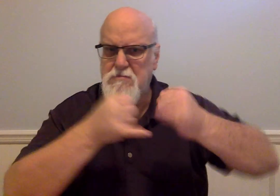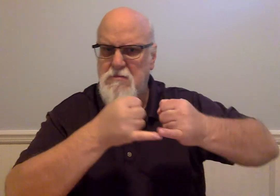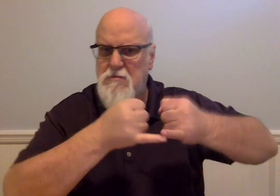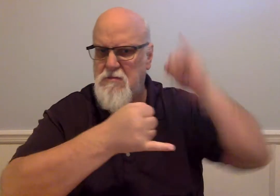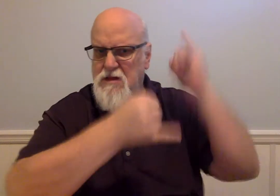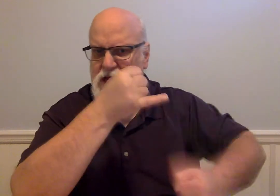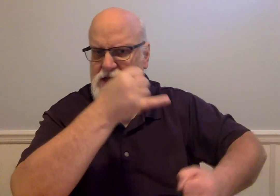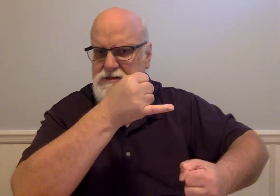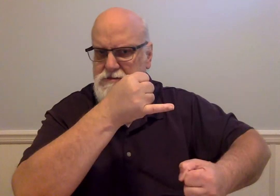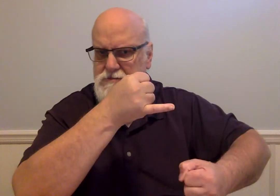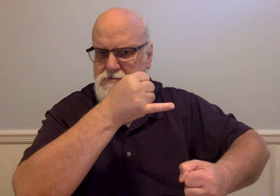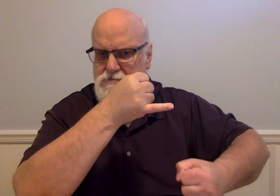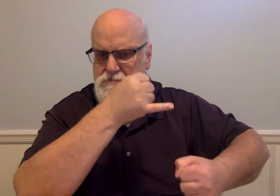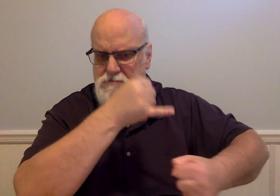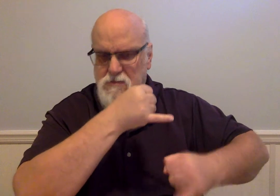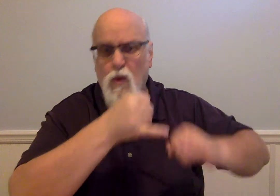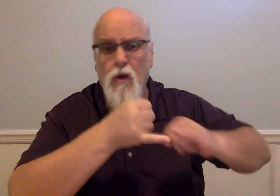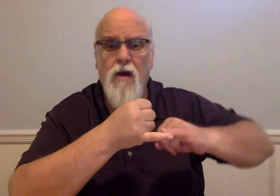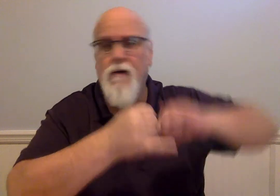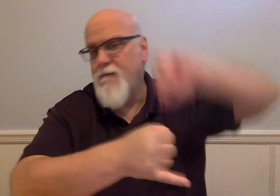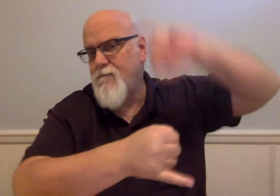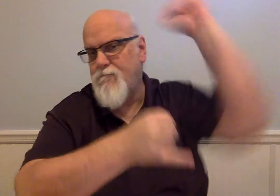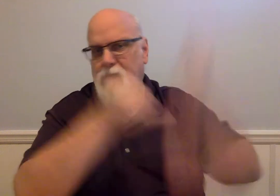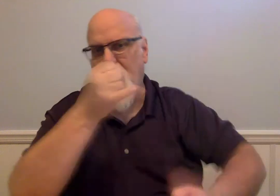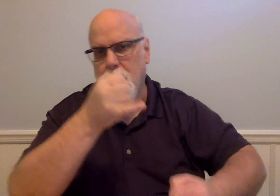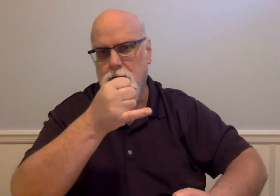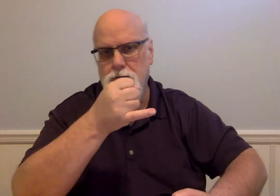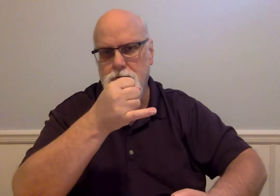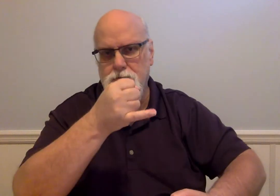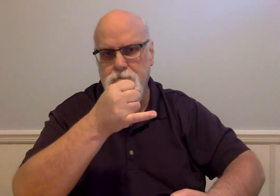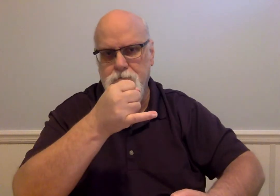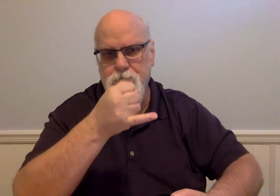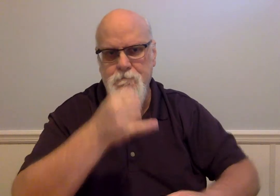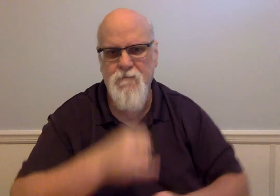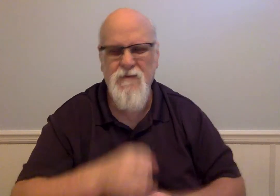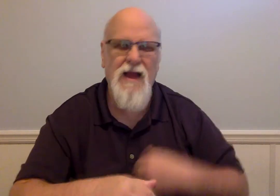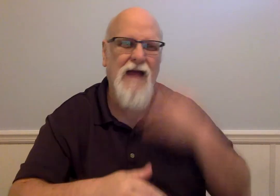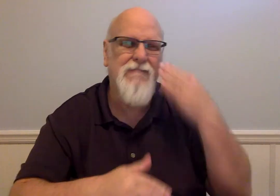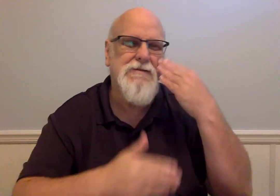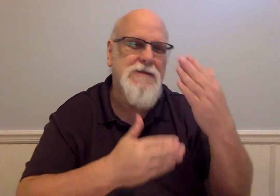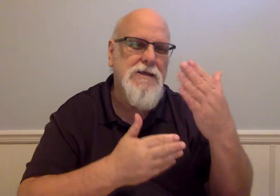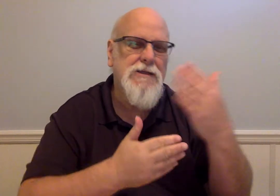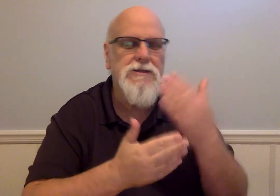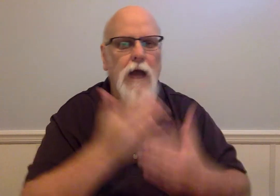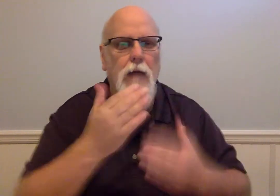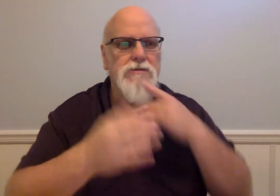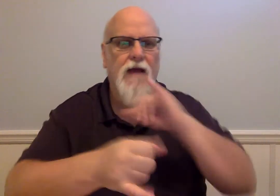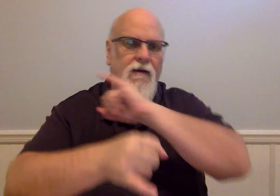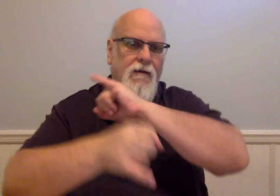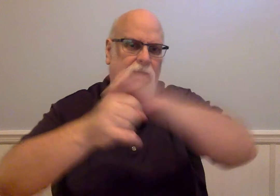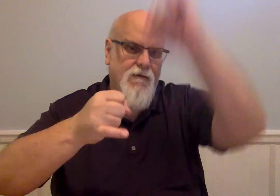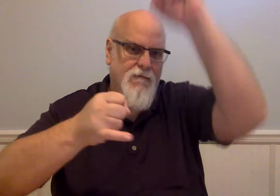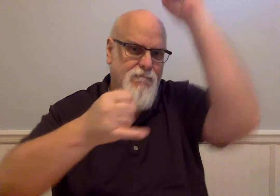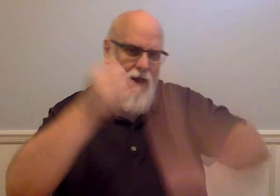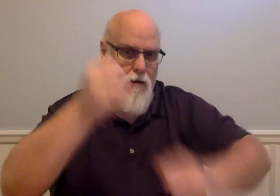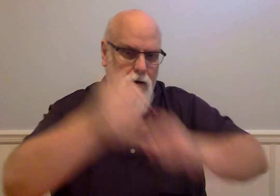Last, you use your pinkies and you hit your pinkies. Or finally, like final. And I've seen some deaf people will